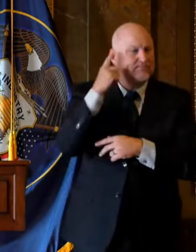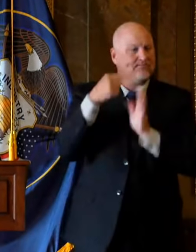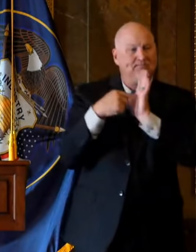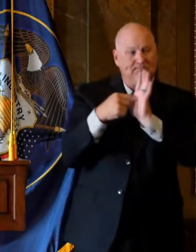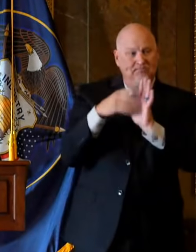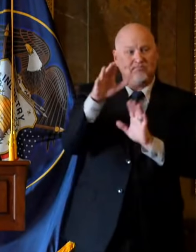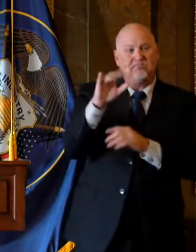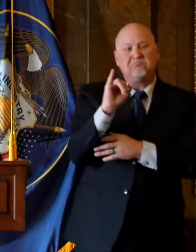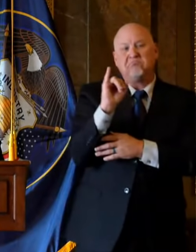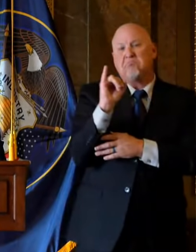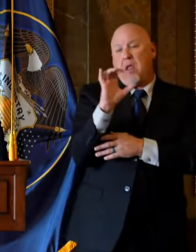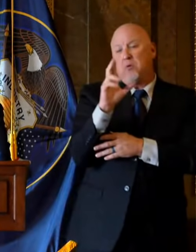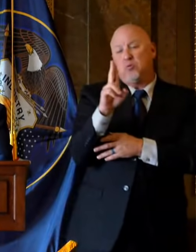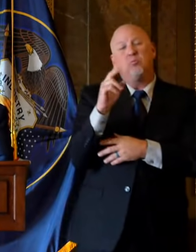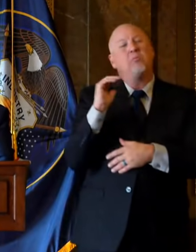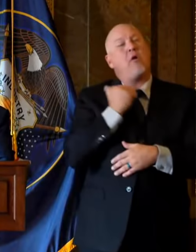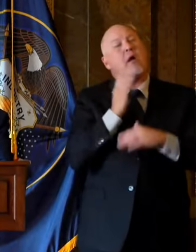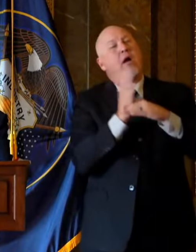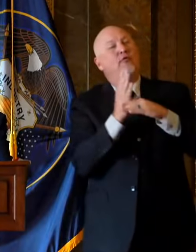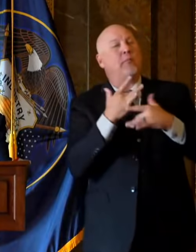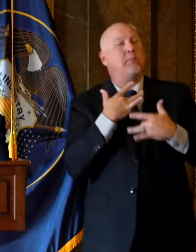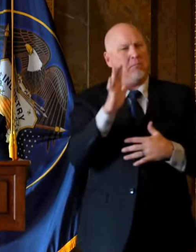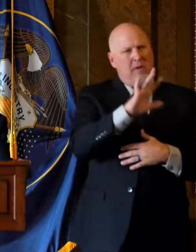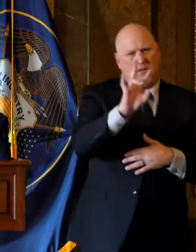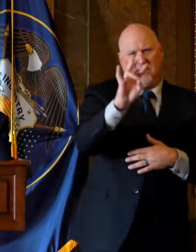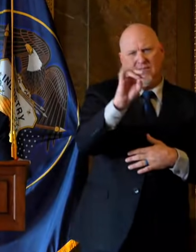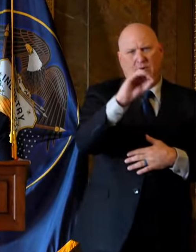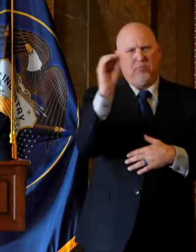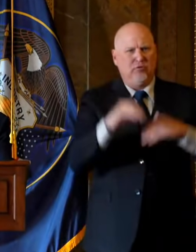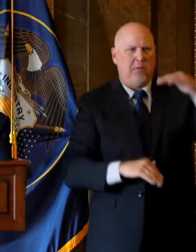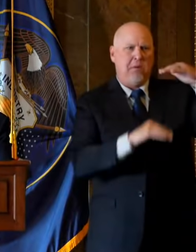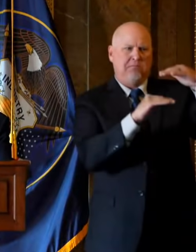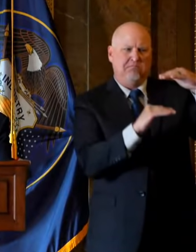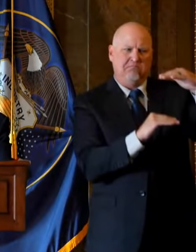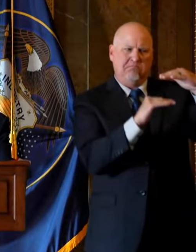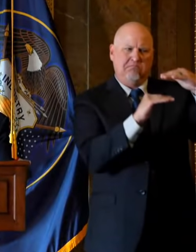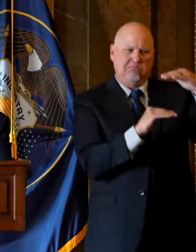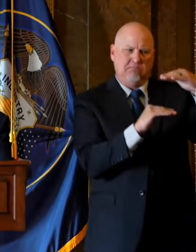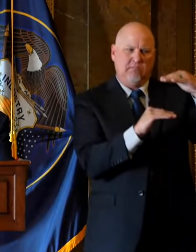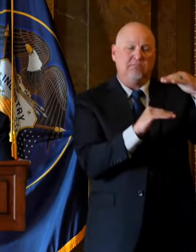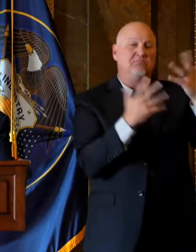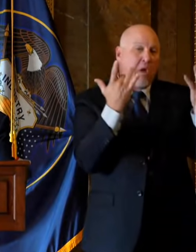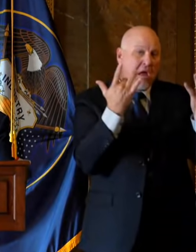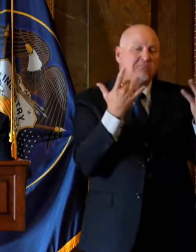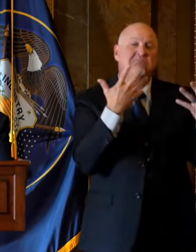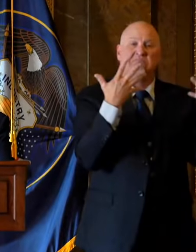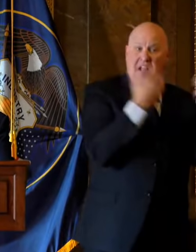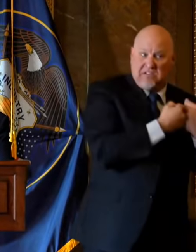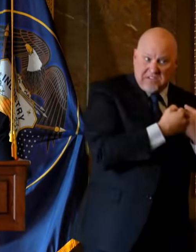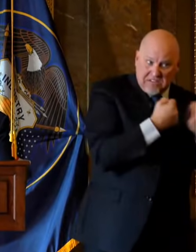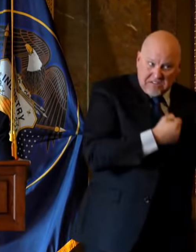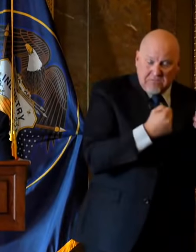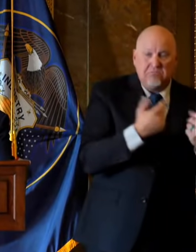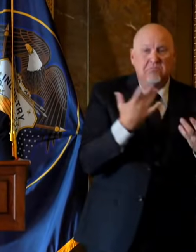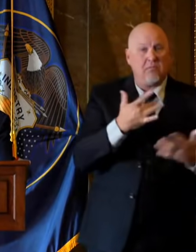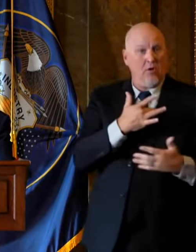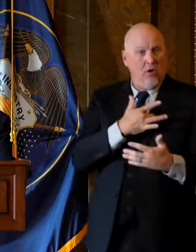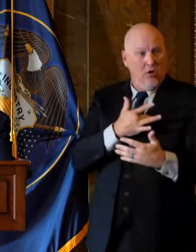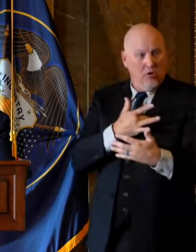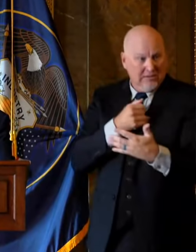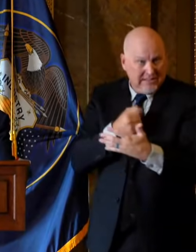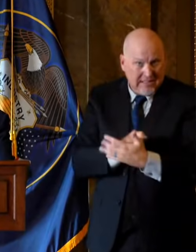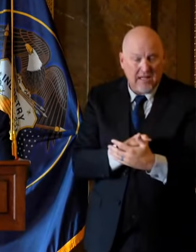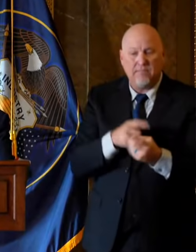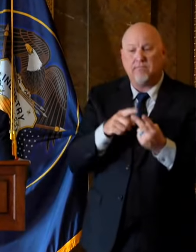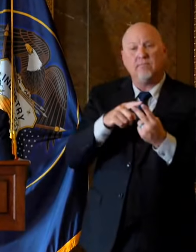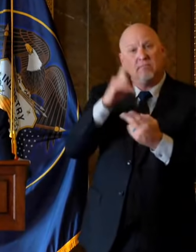that means is if somebody gets in a car wreck, if somebody has a heart attack, if somebody has a stroke, if somebody needs emergency